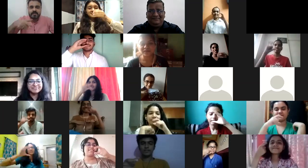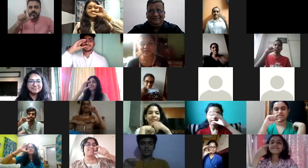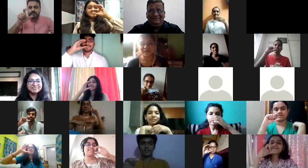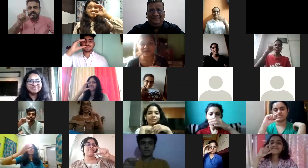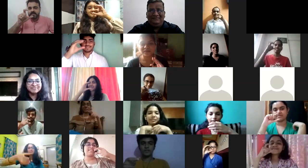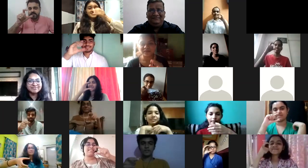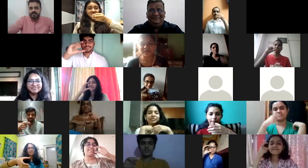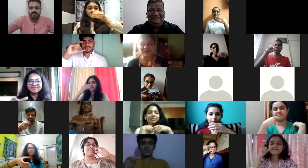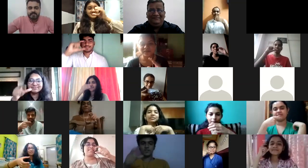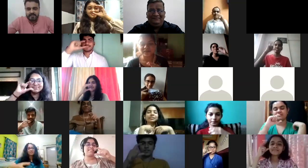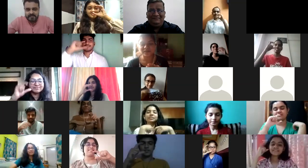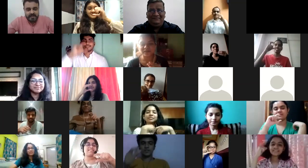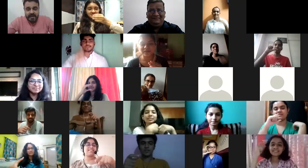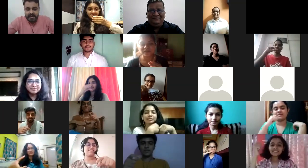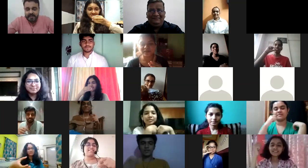Coffee. And canteen.